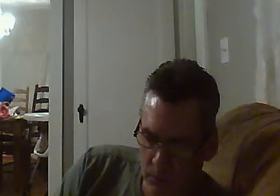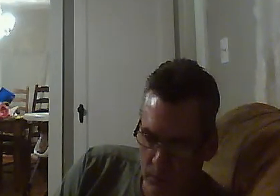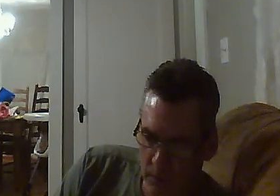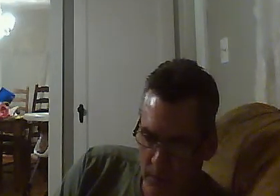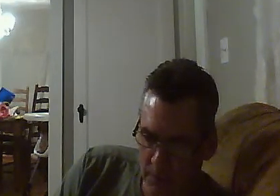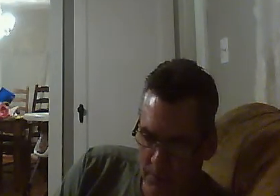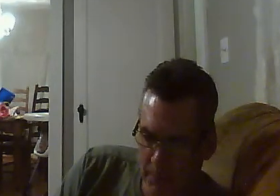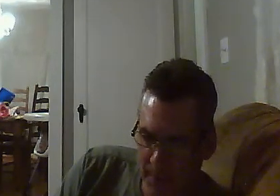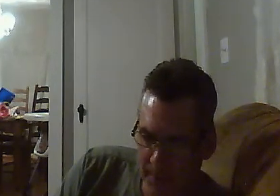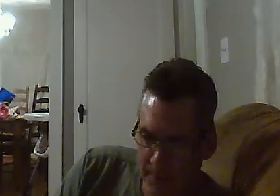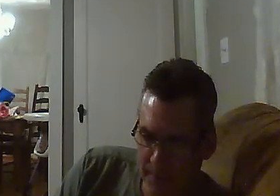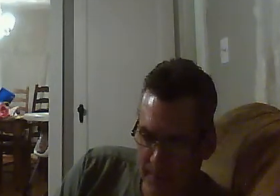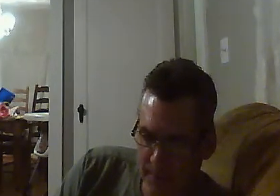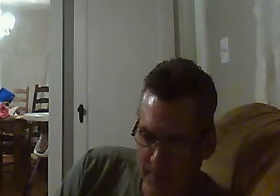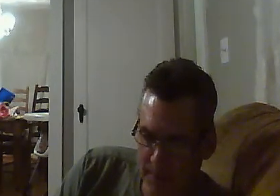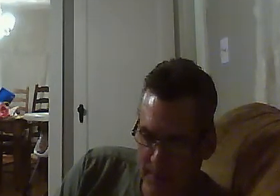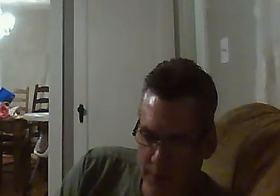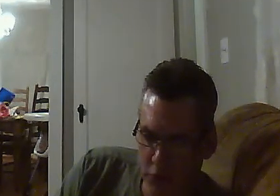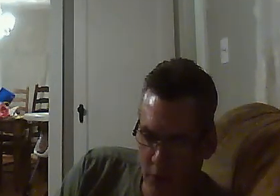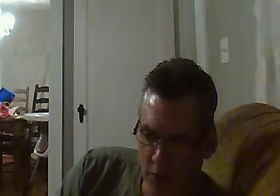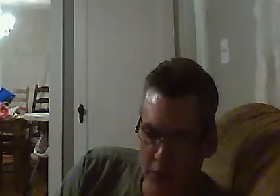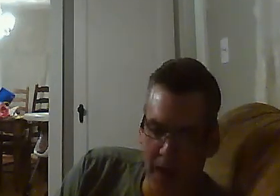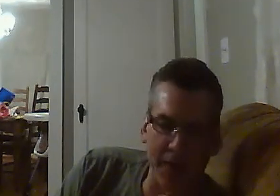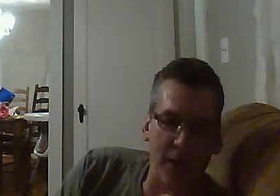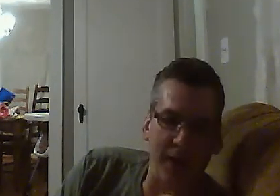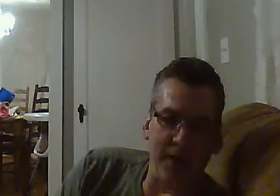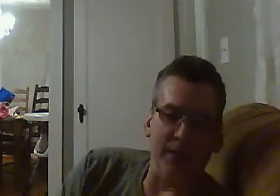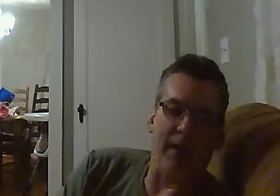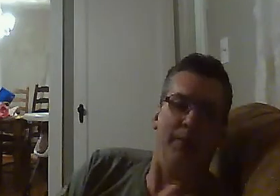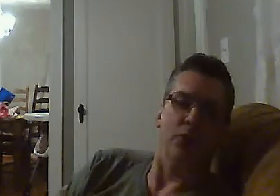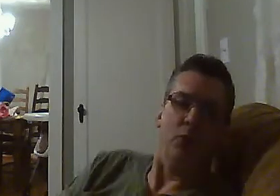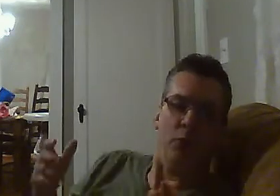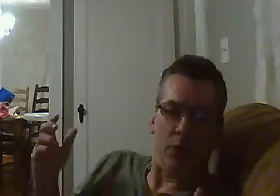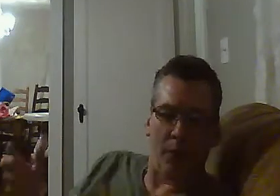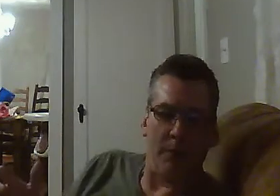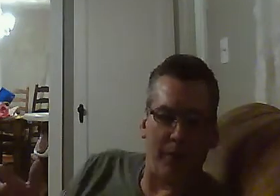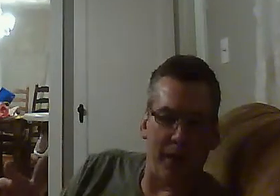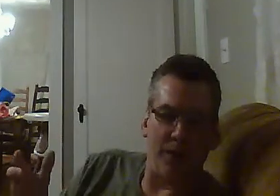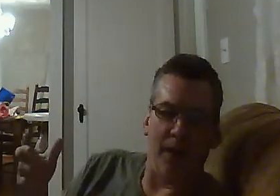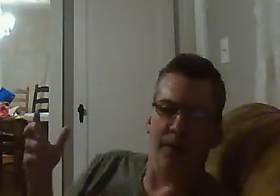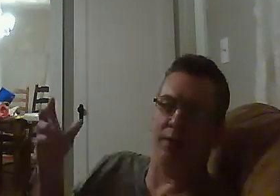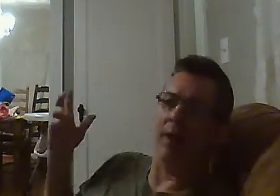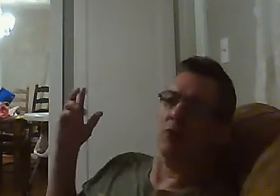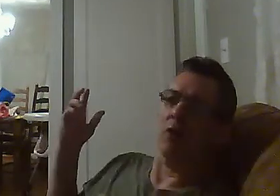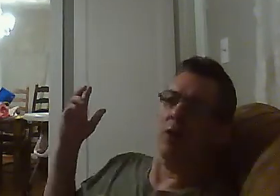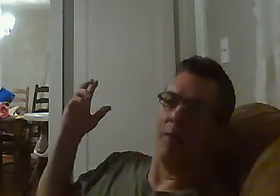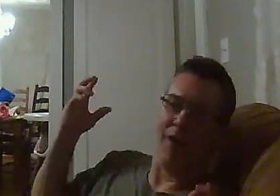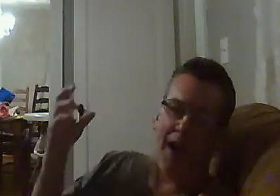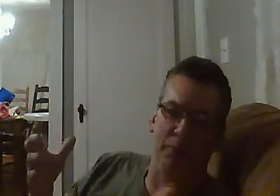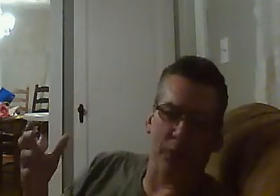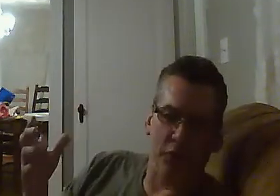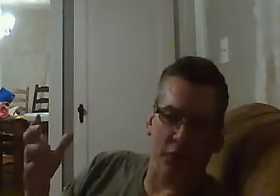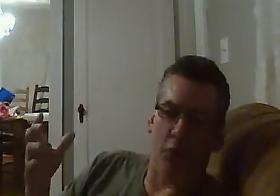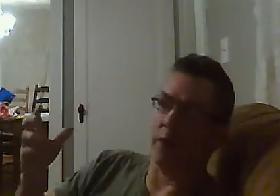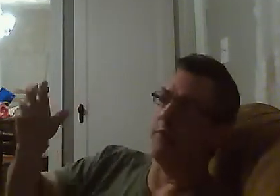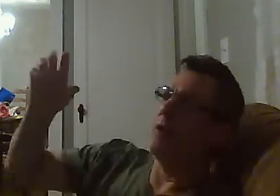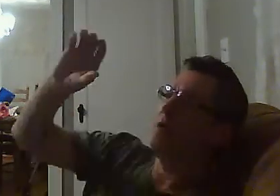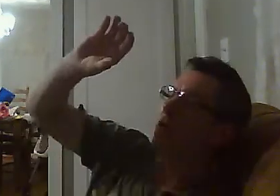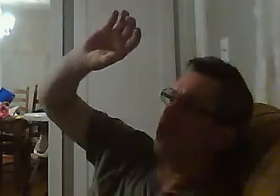What type of high intensity discharge HID lamp? So when we're talking about an HID lamp, we're talking about high pressure sodium. Those ones